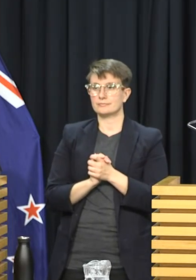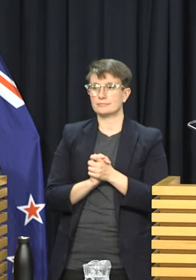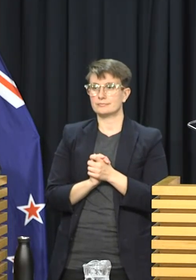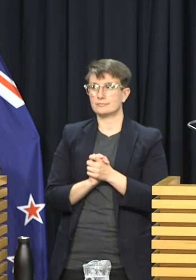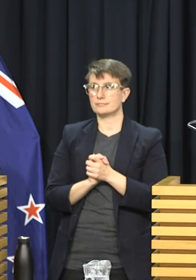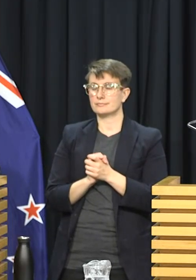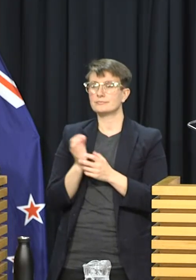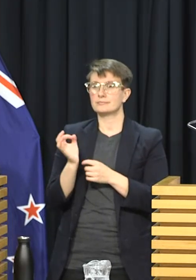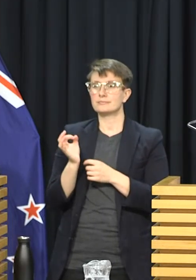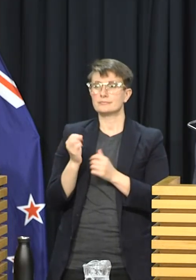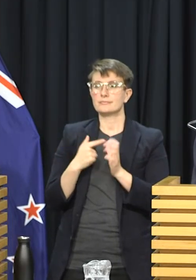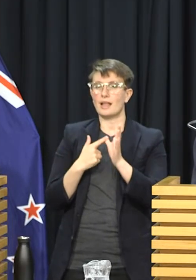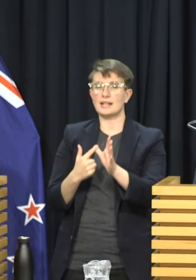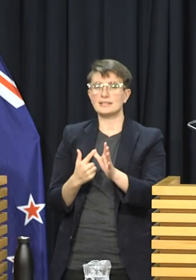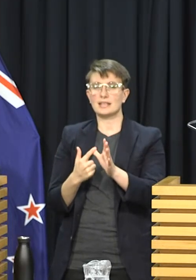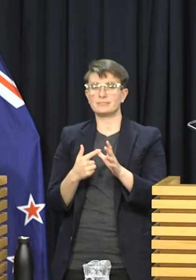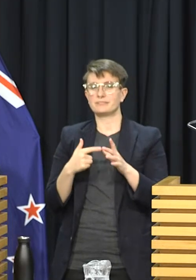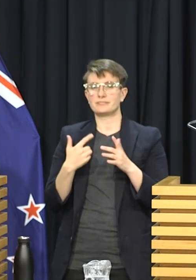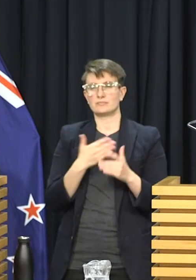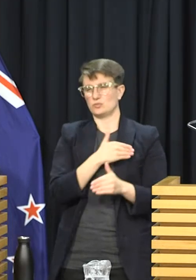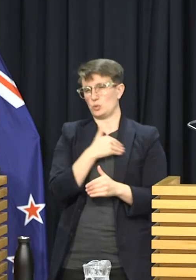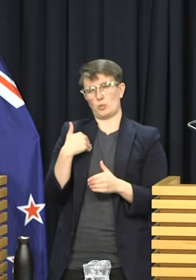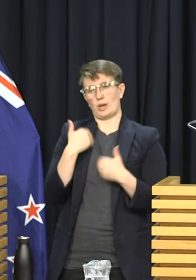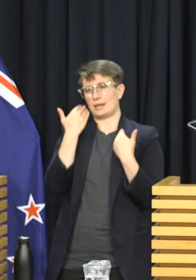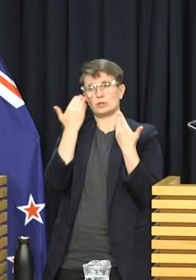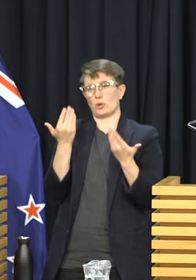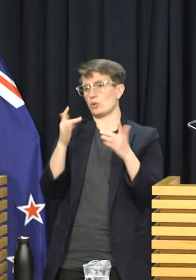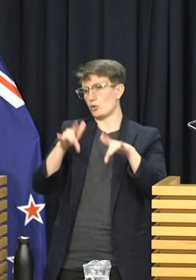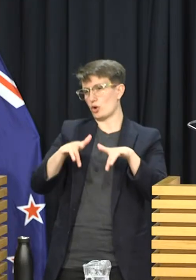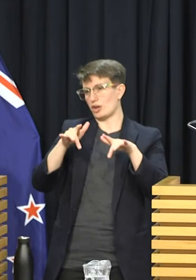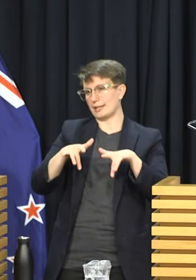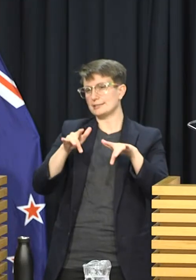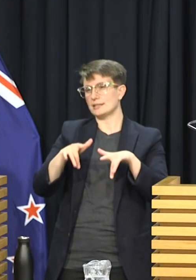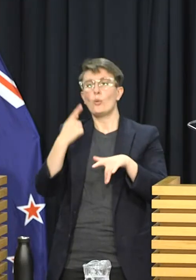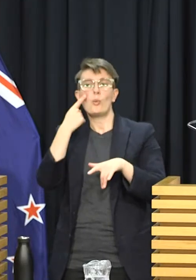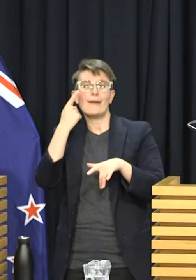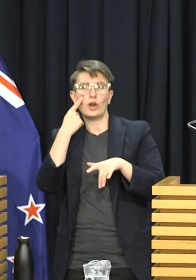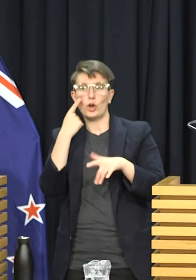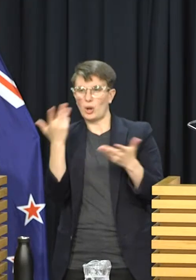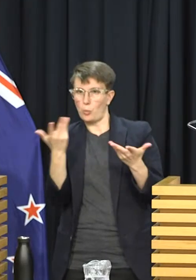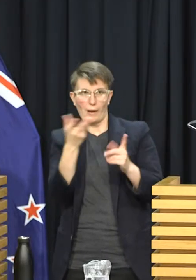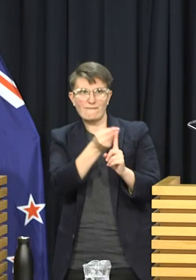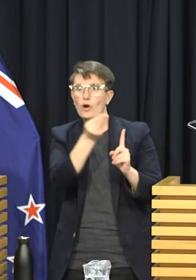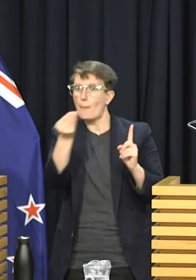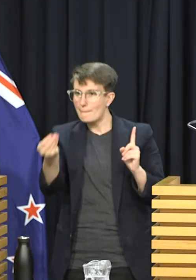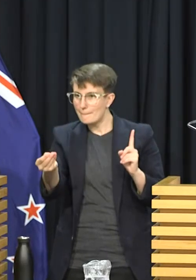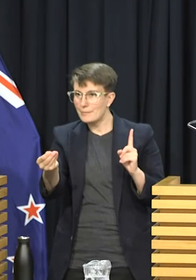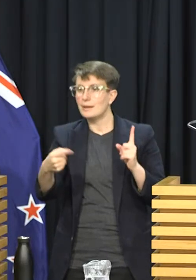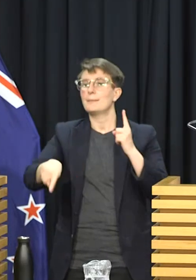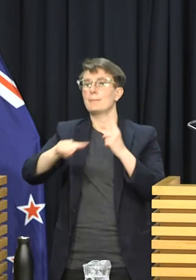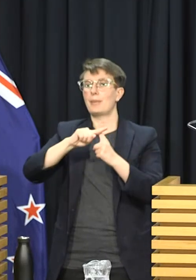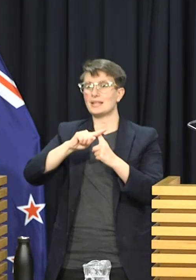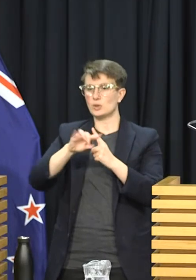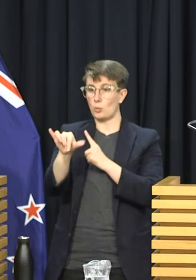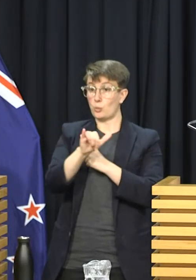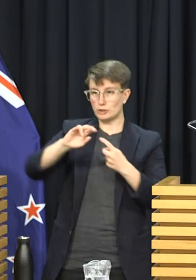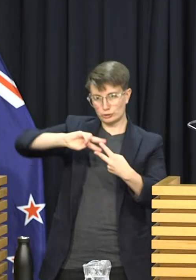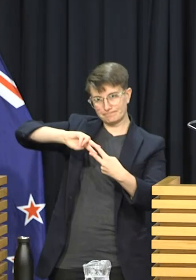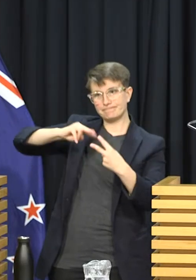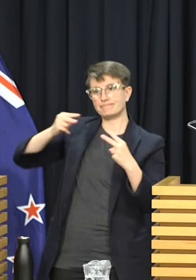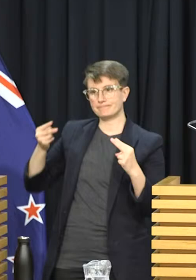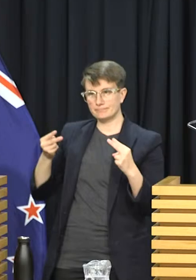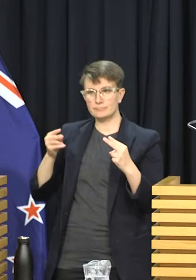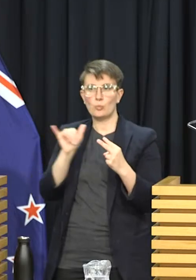any epidemiological link and any genomic link. Now, obviously, those two things go hand in hand. So if we identify a genomic